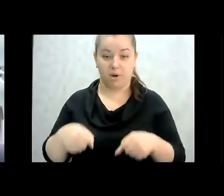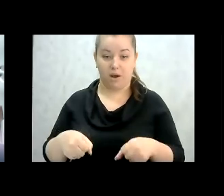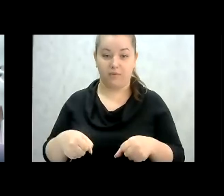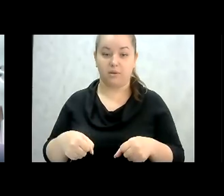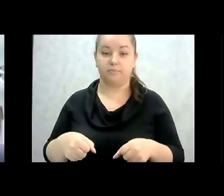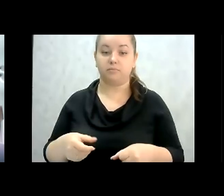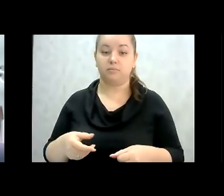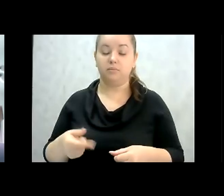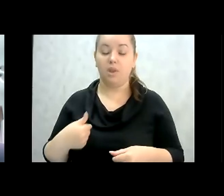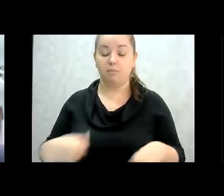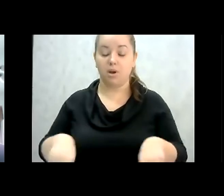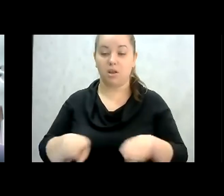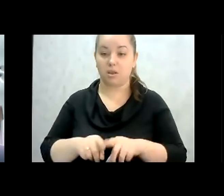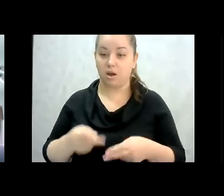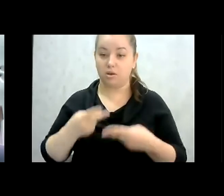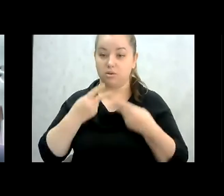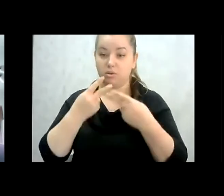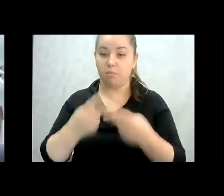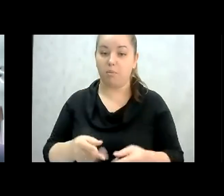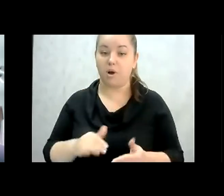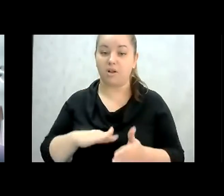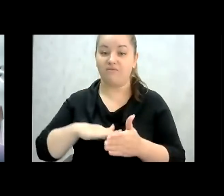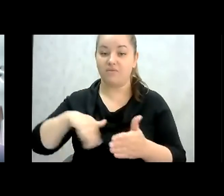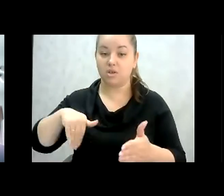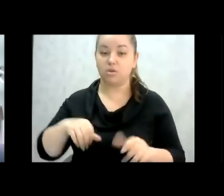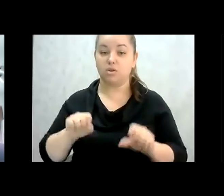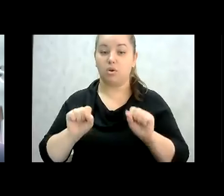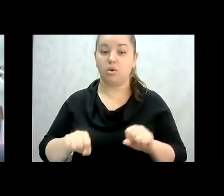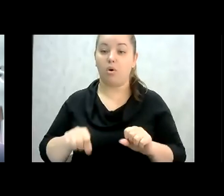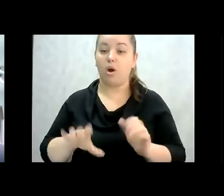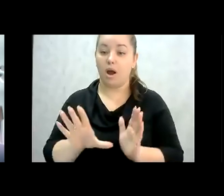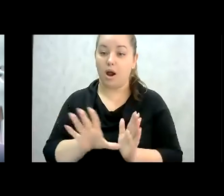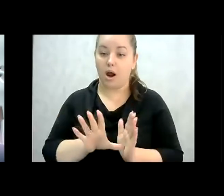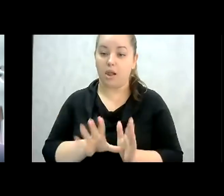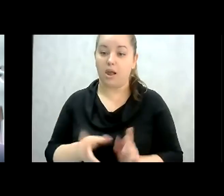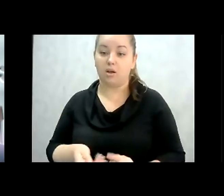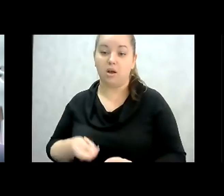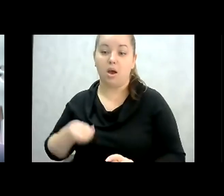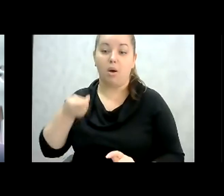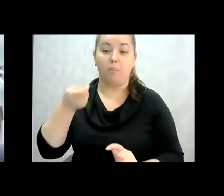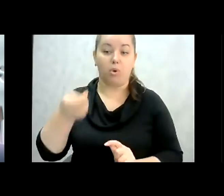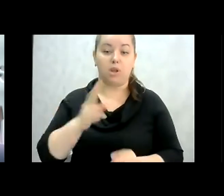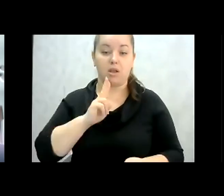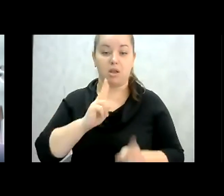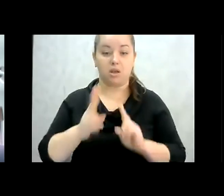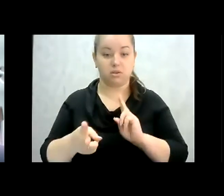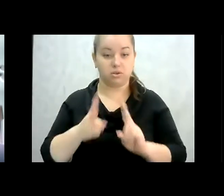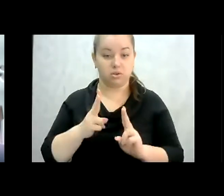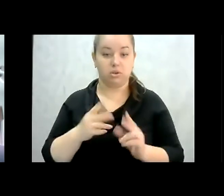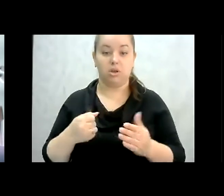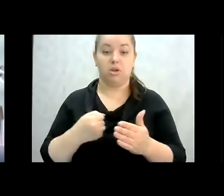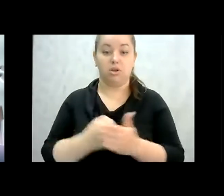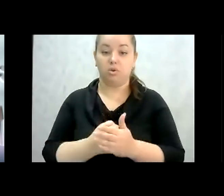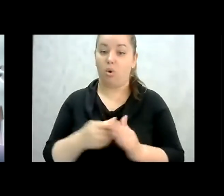election administration. This is not something new, this is something that is ongoing. But we believe that in order to significantly